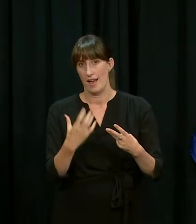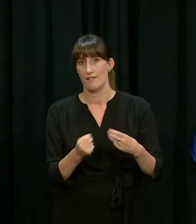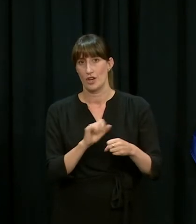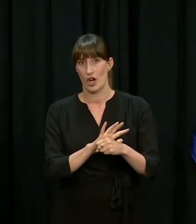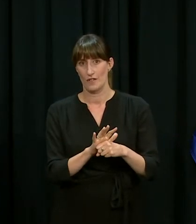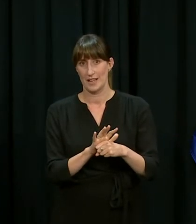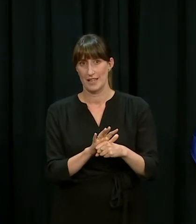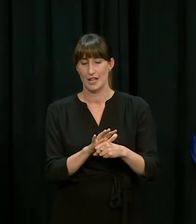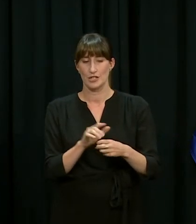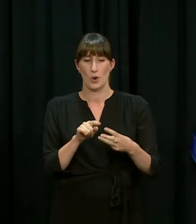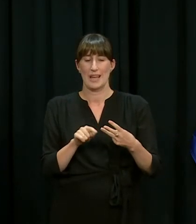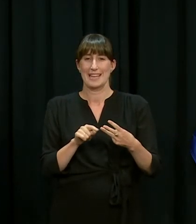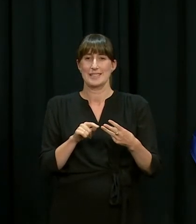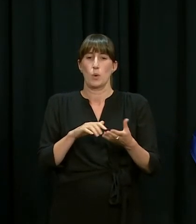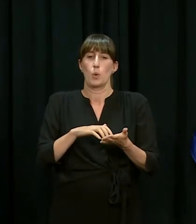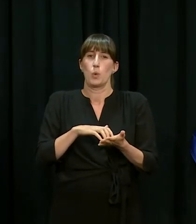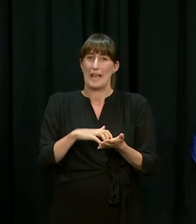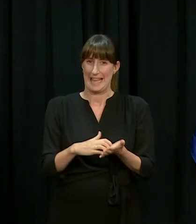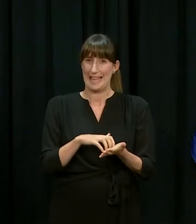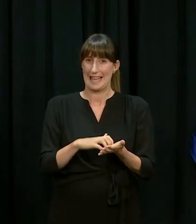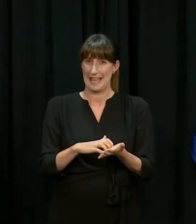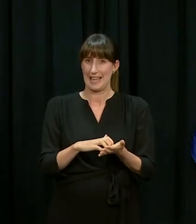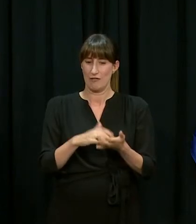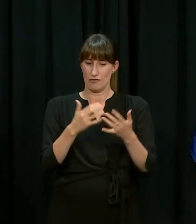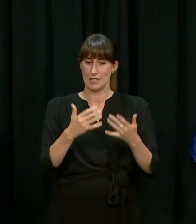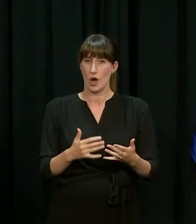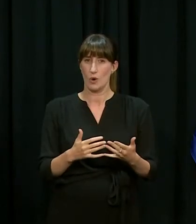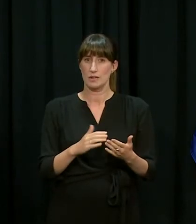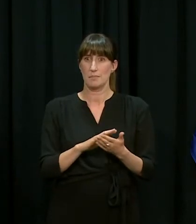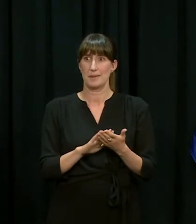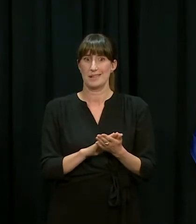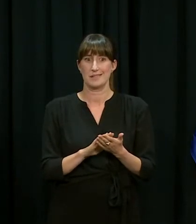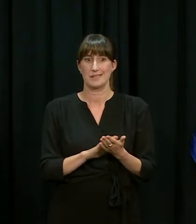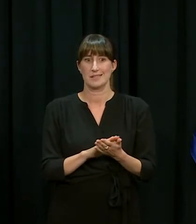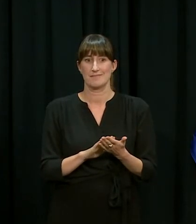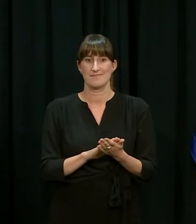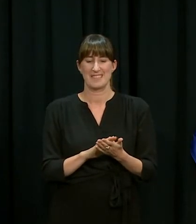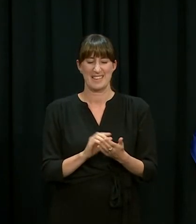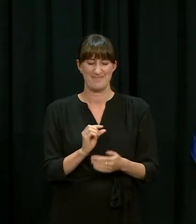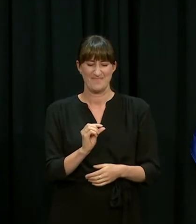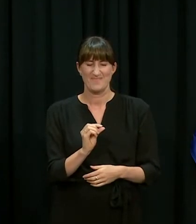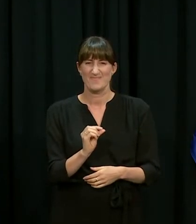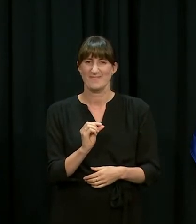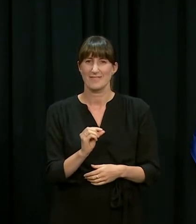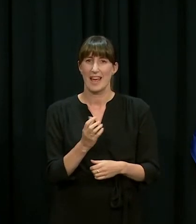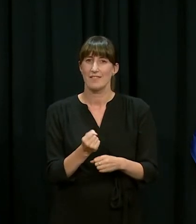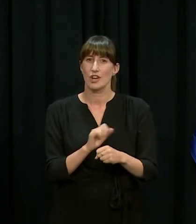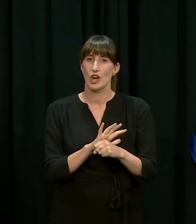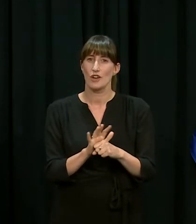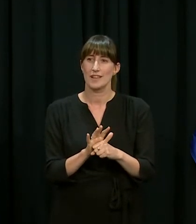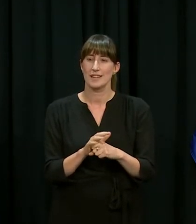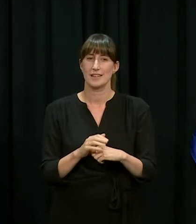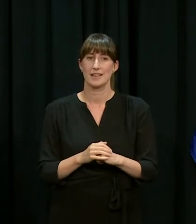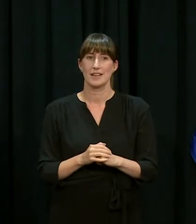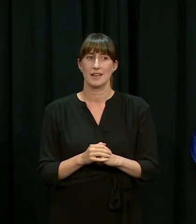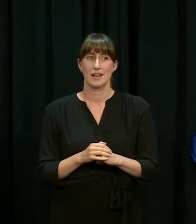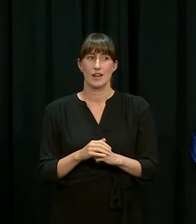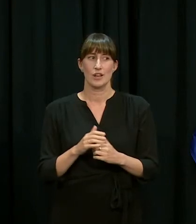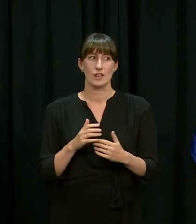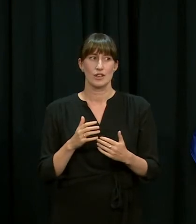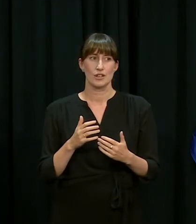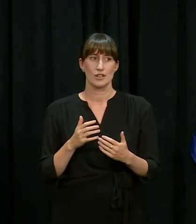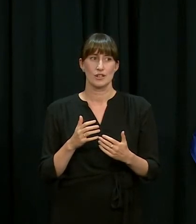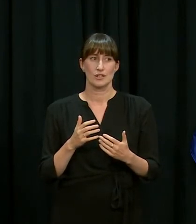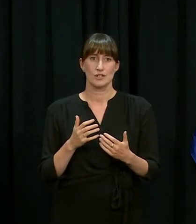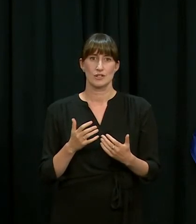we believe the risk here, and indeed because it was right at right near the beginning, if even